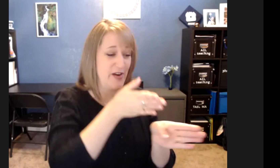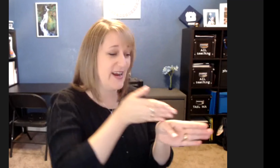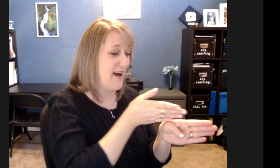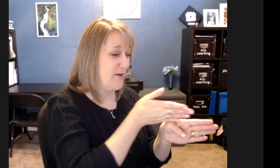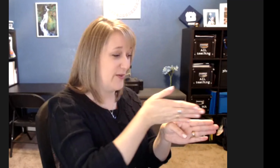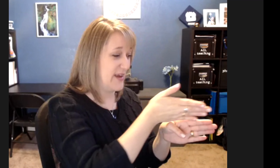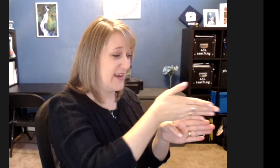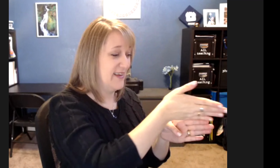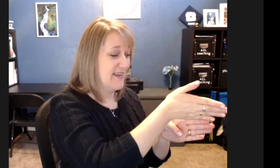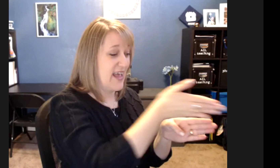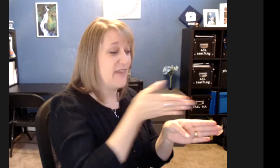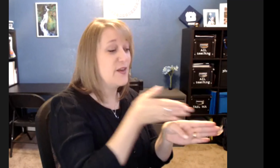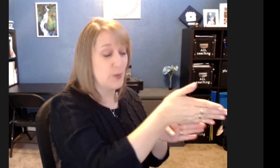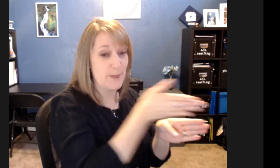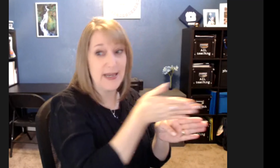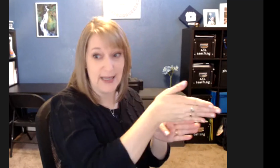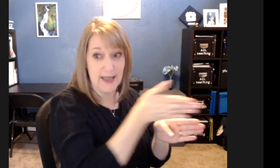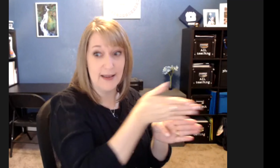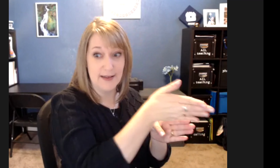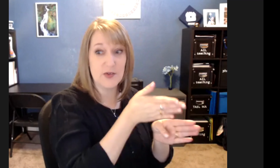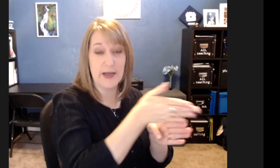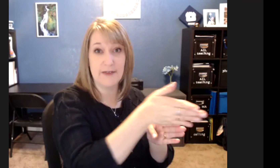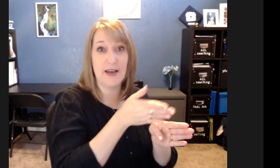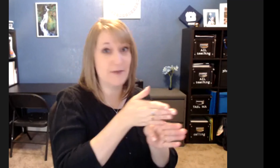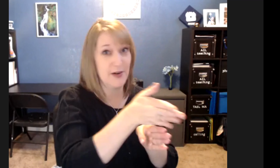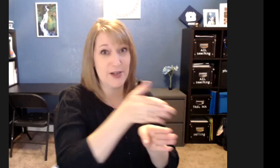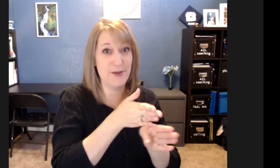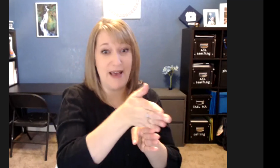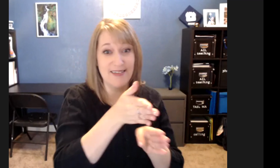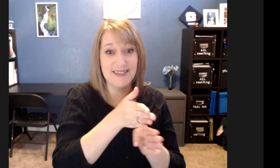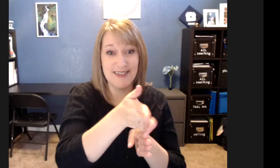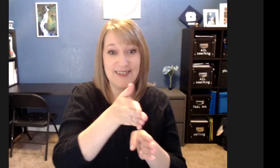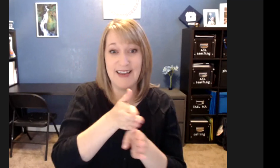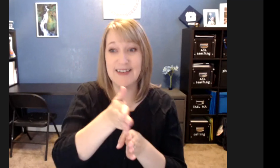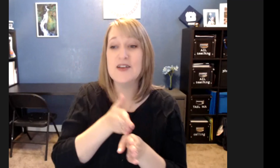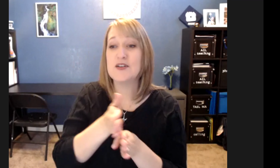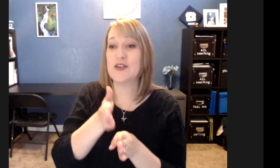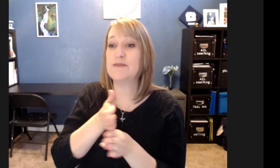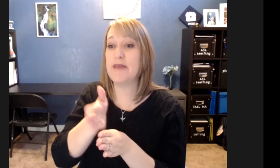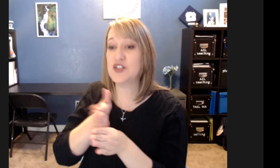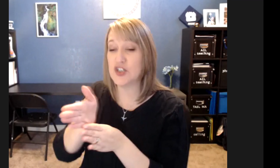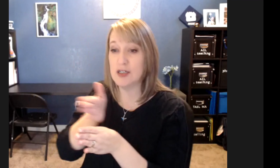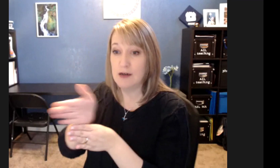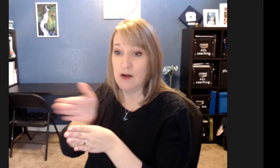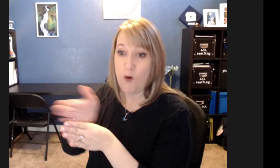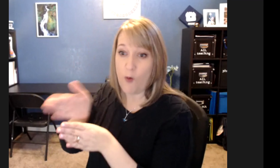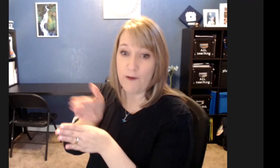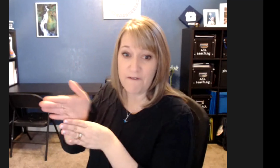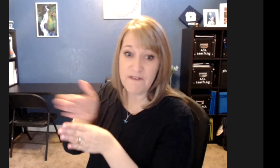straight out, okay? And then you repeat it. So you have to have very good balance, okay? So that's major or